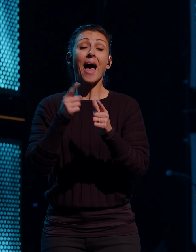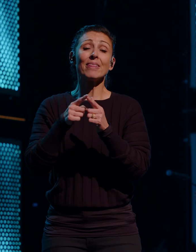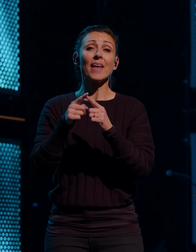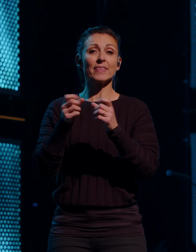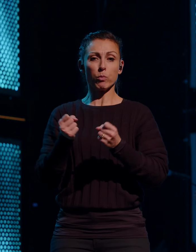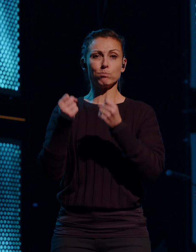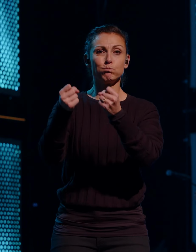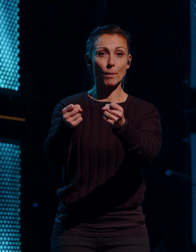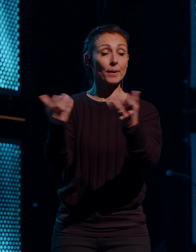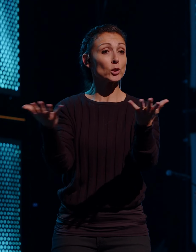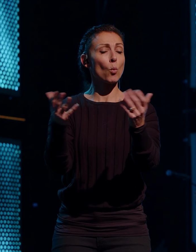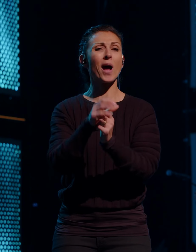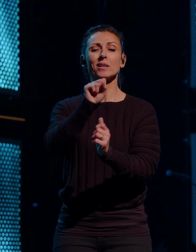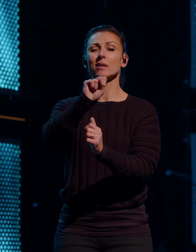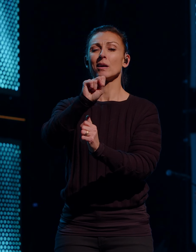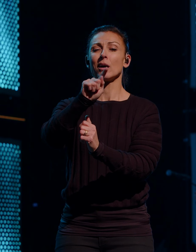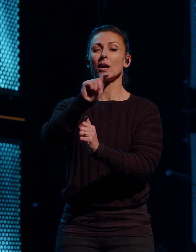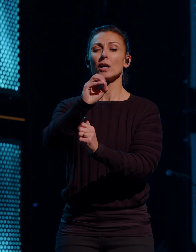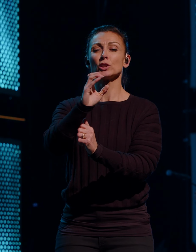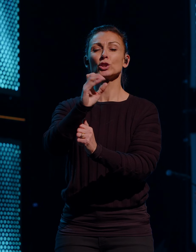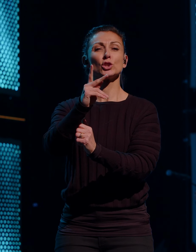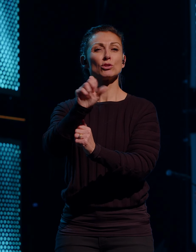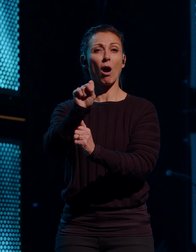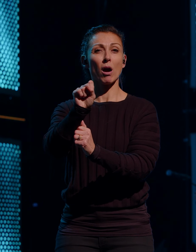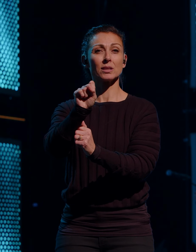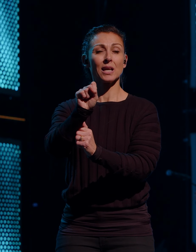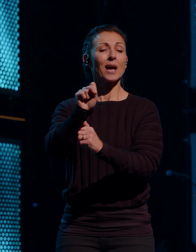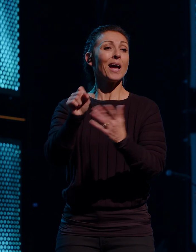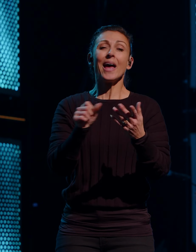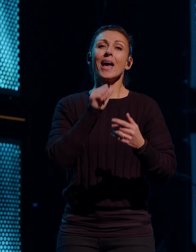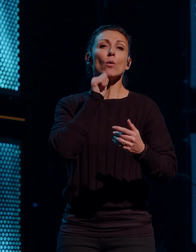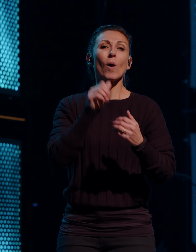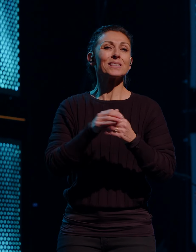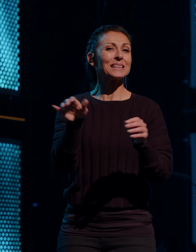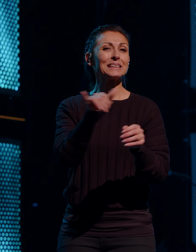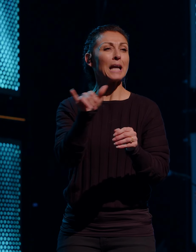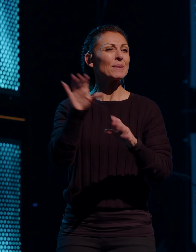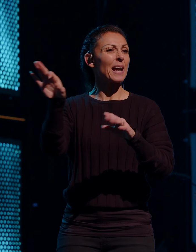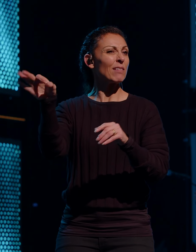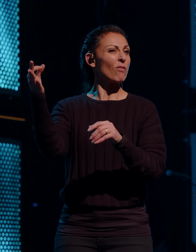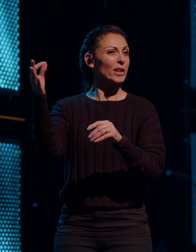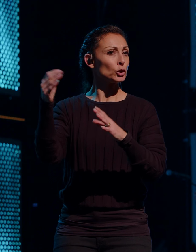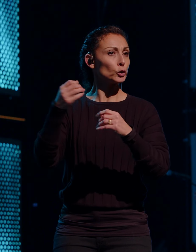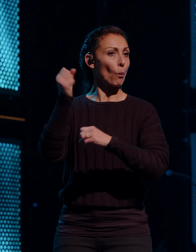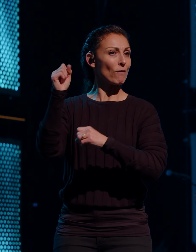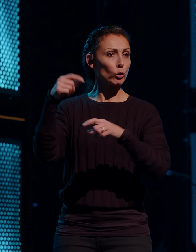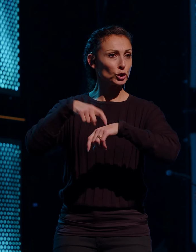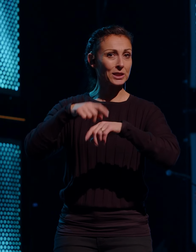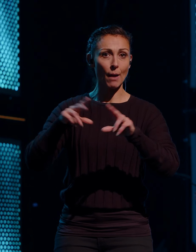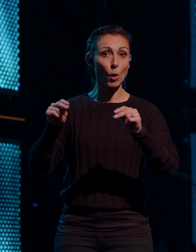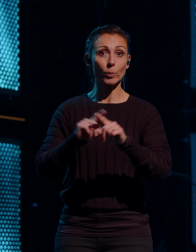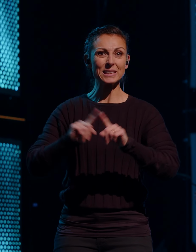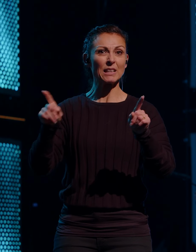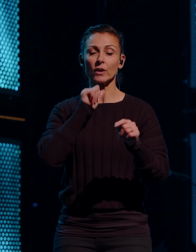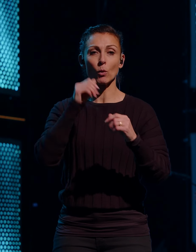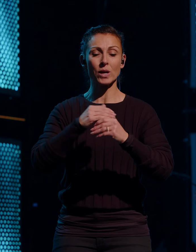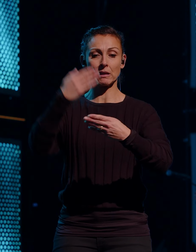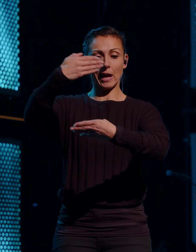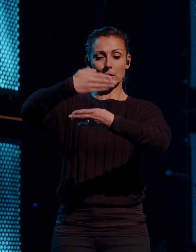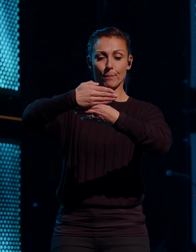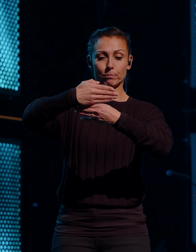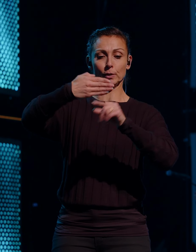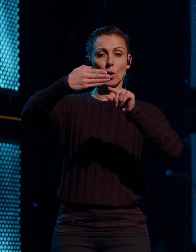around. But what they said during this time, it's wooden stocks connected to the wall. More than likely, they were even standing where they could not move at all. Many